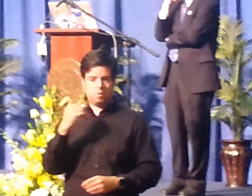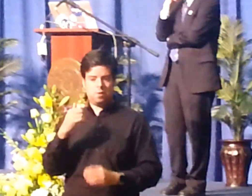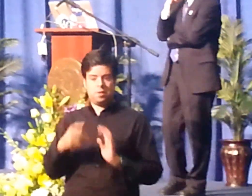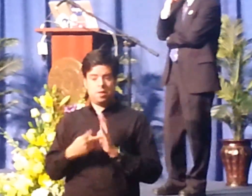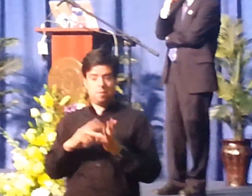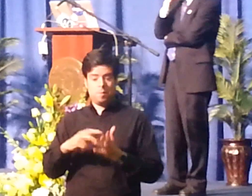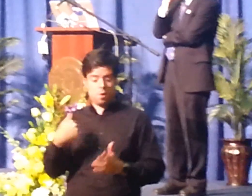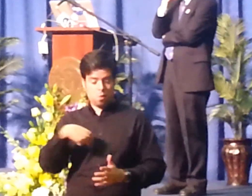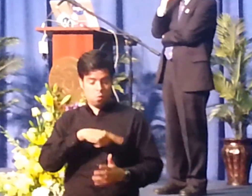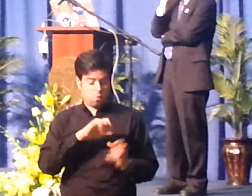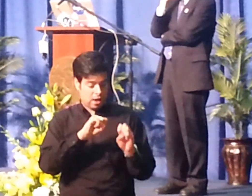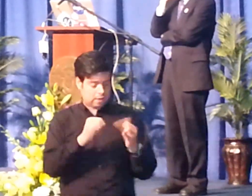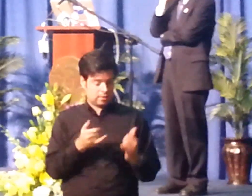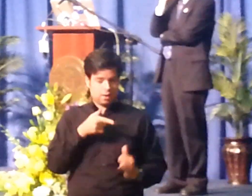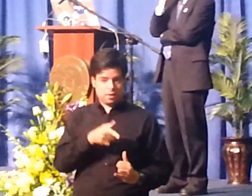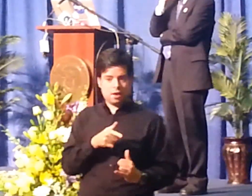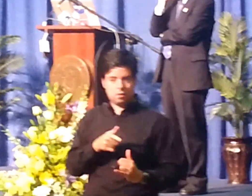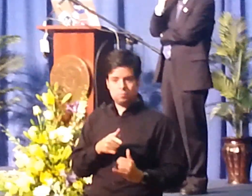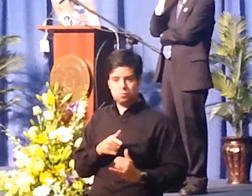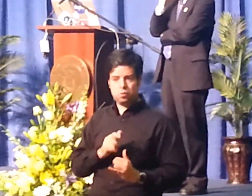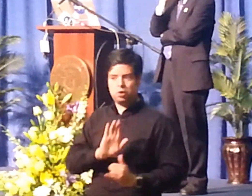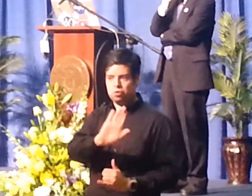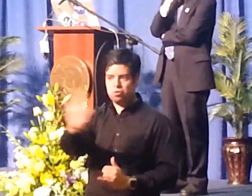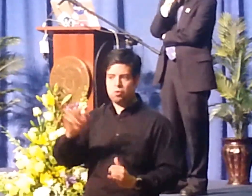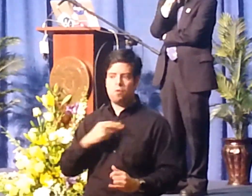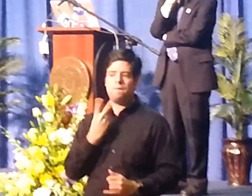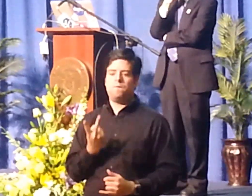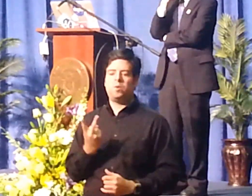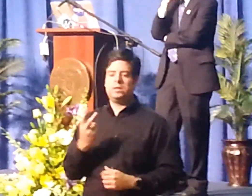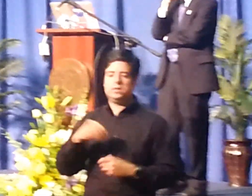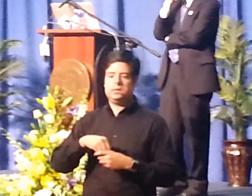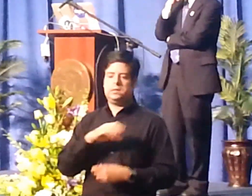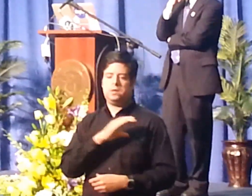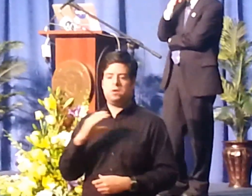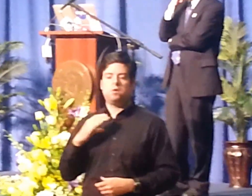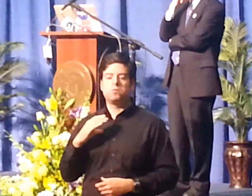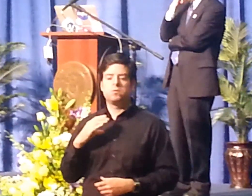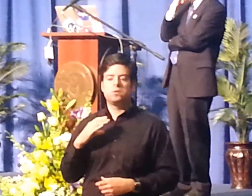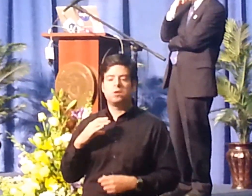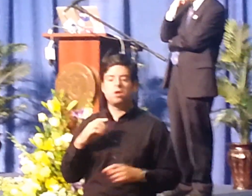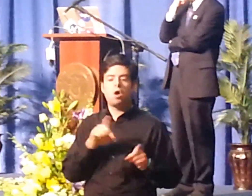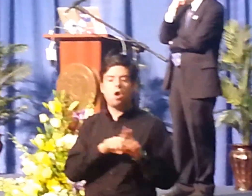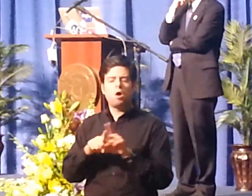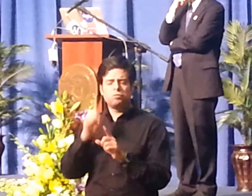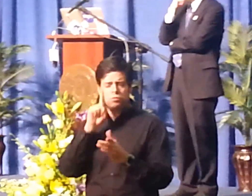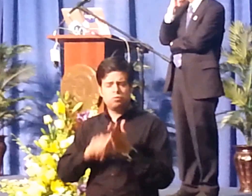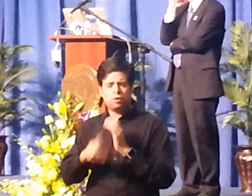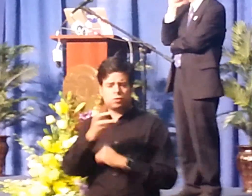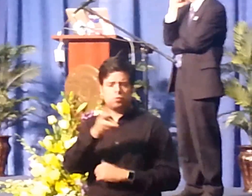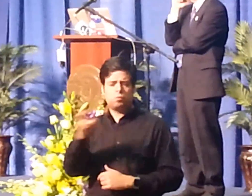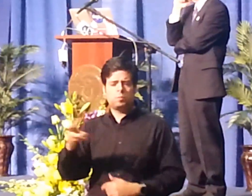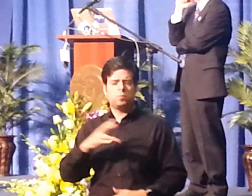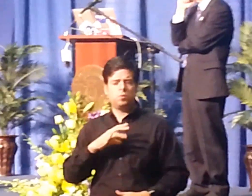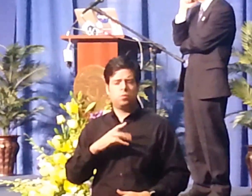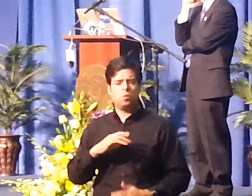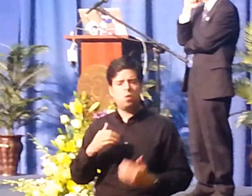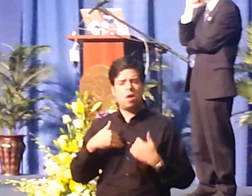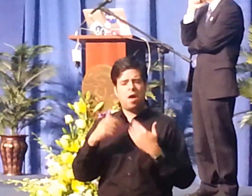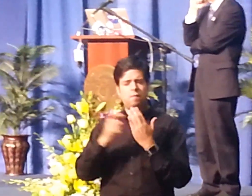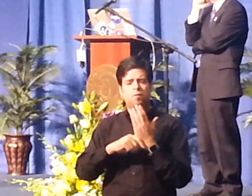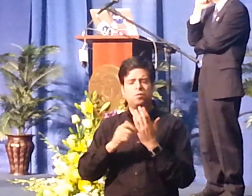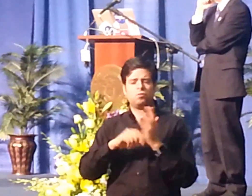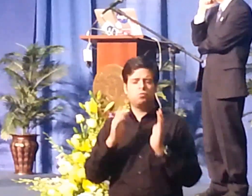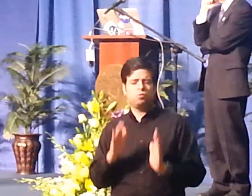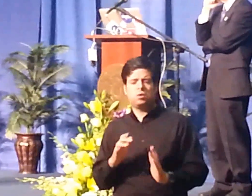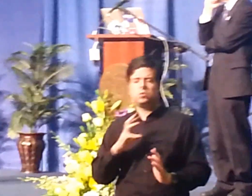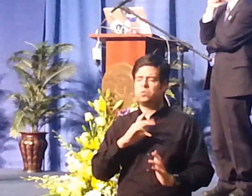Planetary Society give you a voice in Congress. And then the big thing is check out our website. It's cool. We have journalists that are